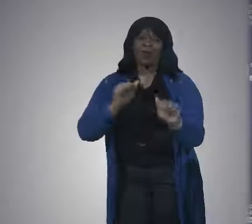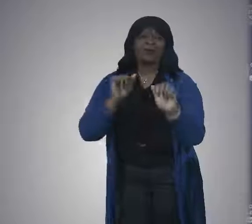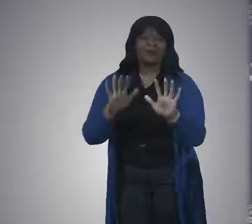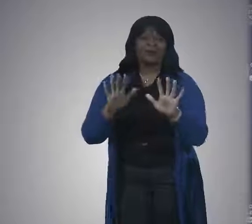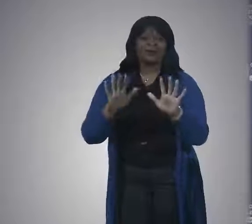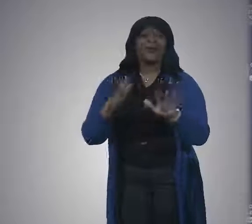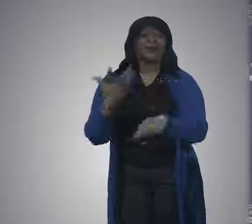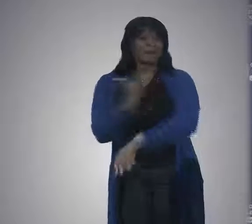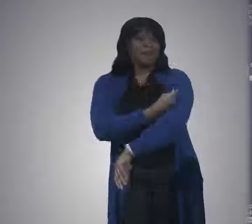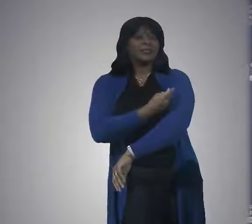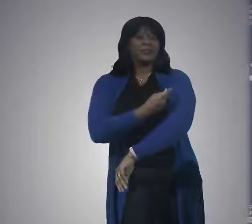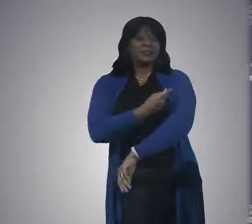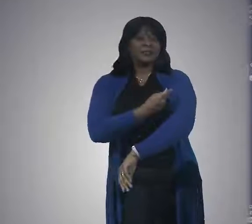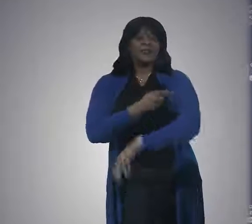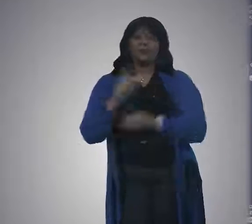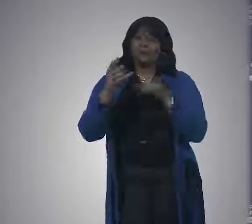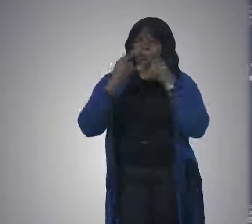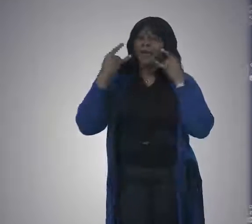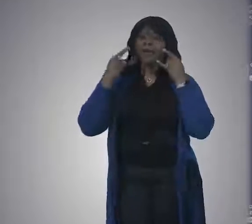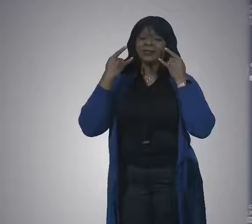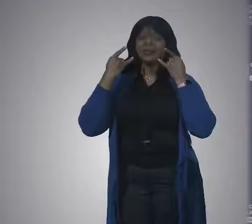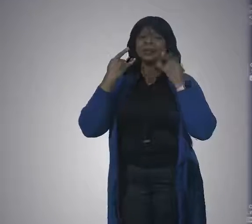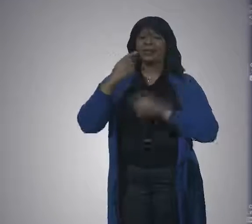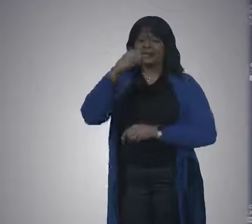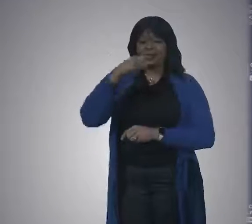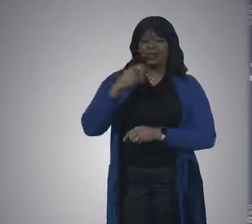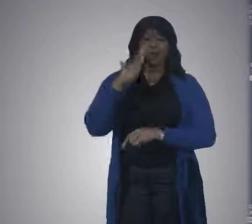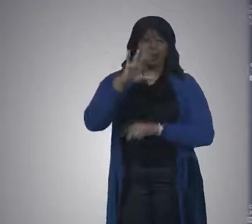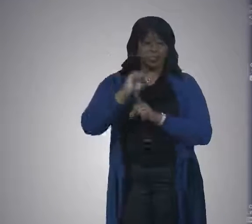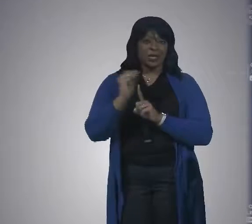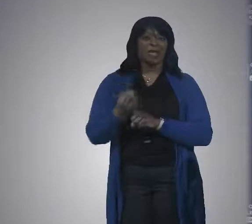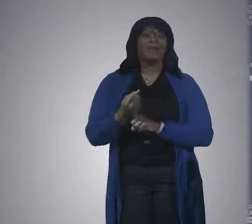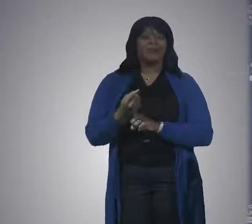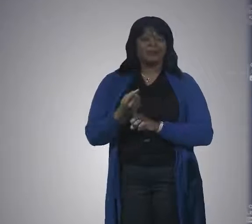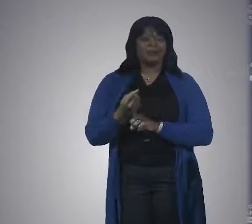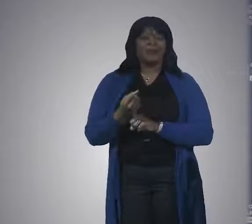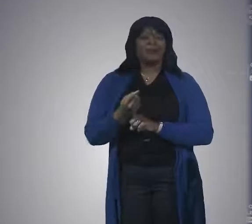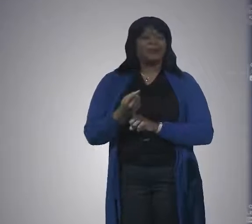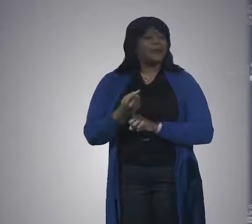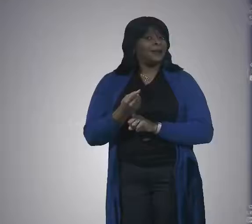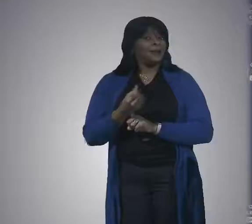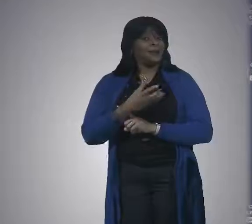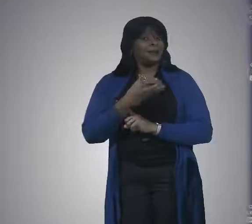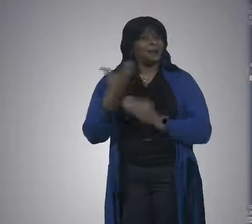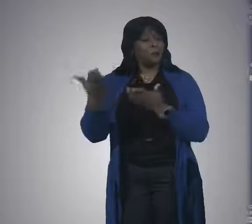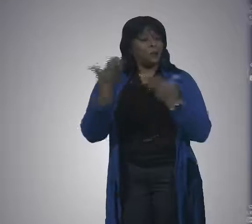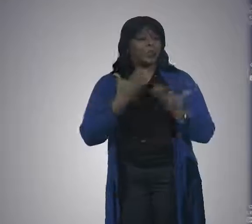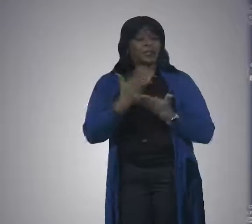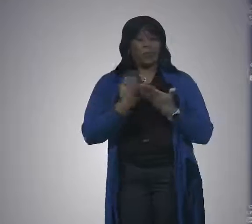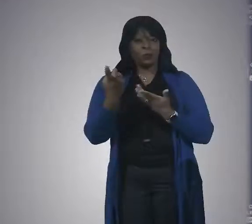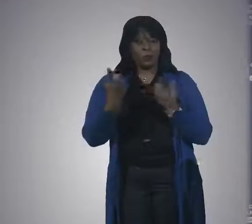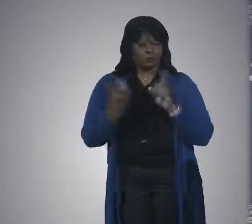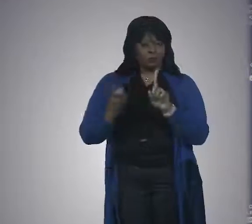Get vaccinated, wear your mask, get tested and know your status, and